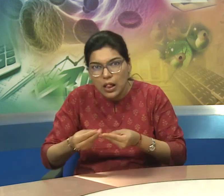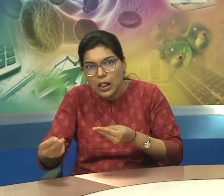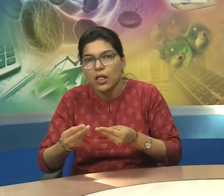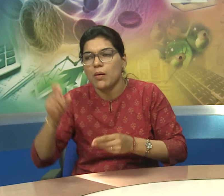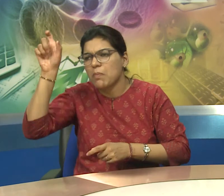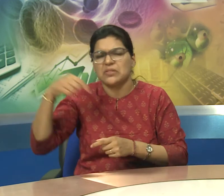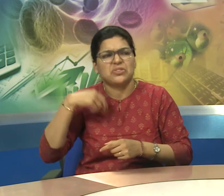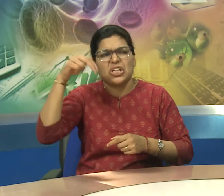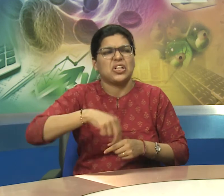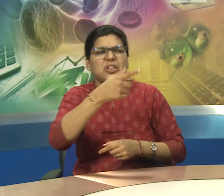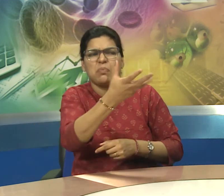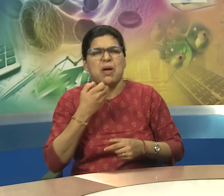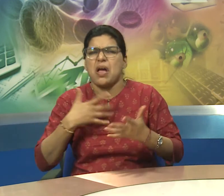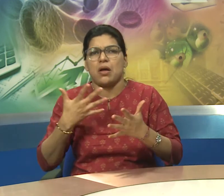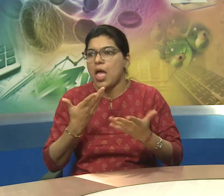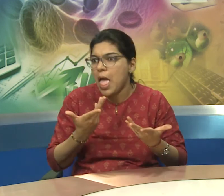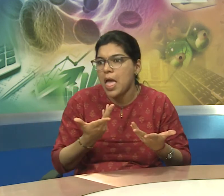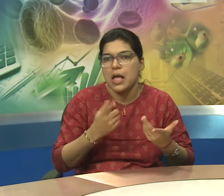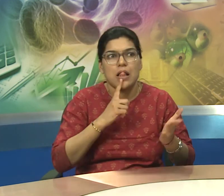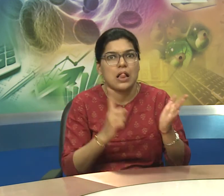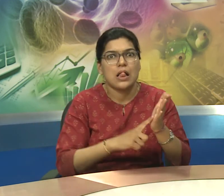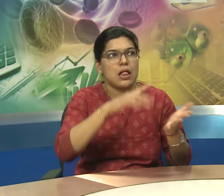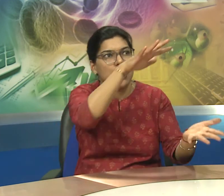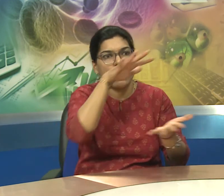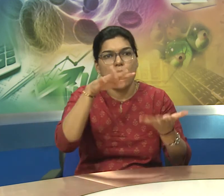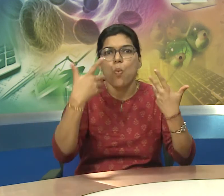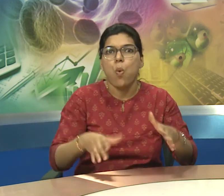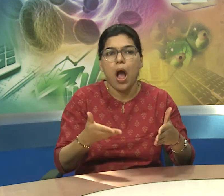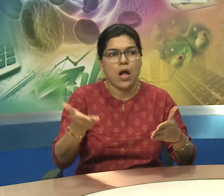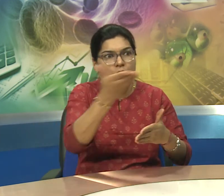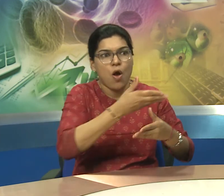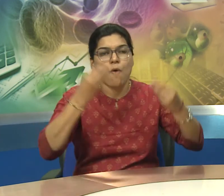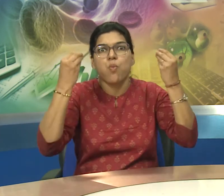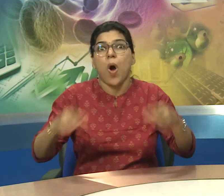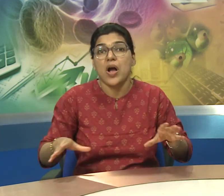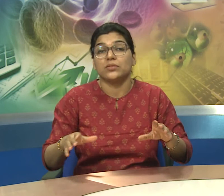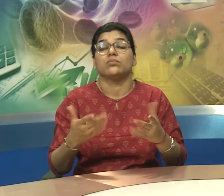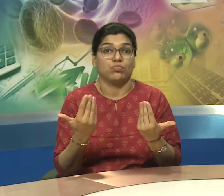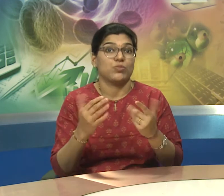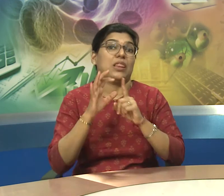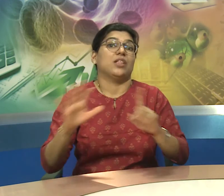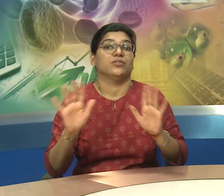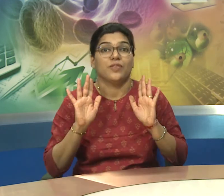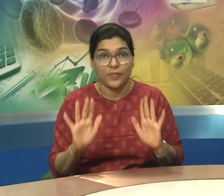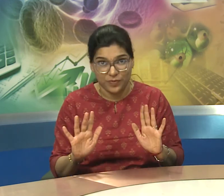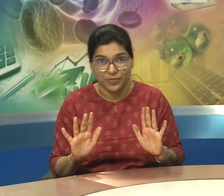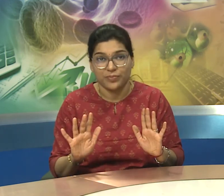Therefore, he assumes the risk arising out of change